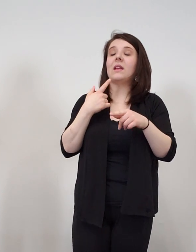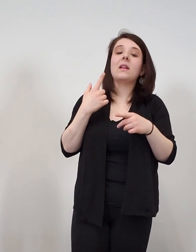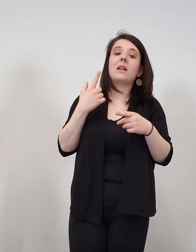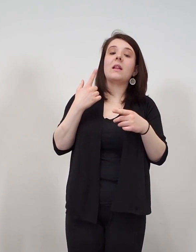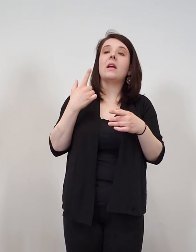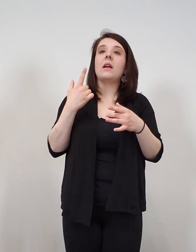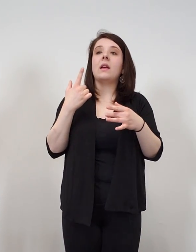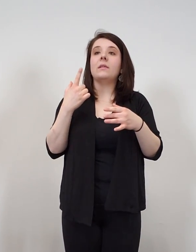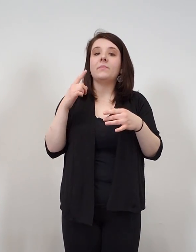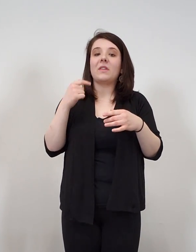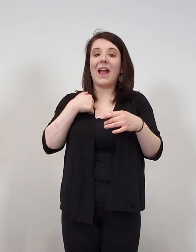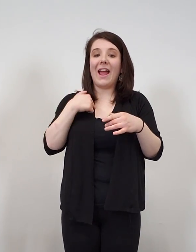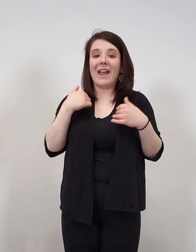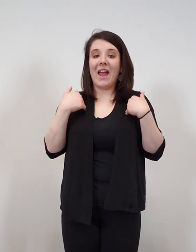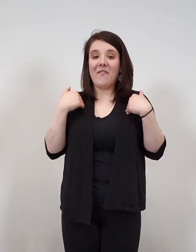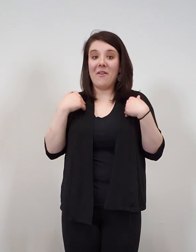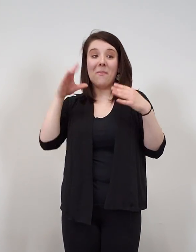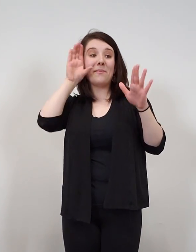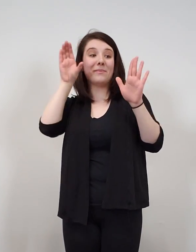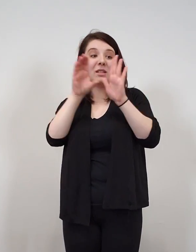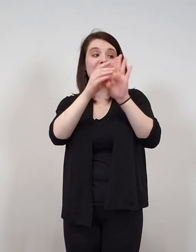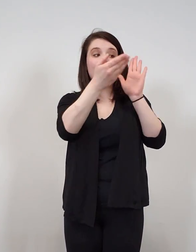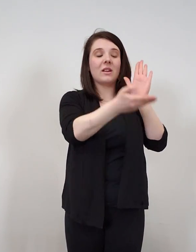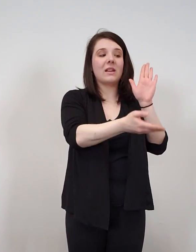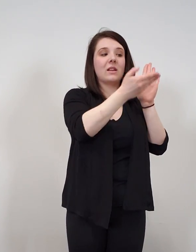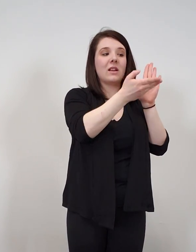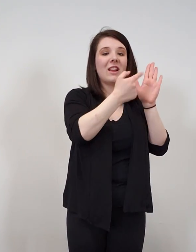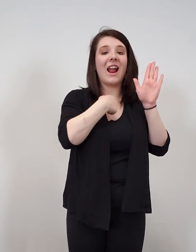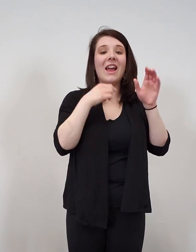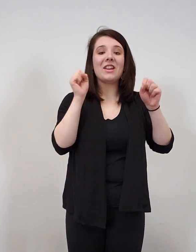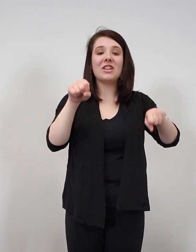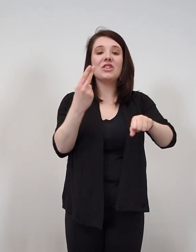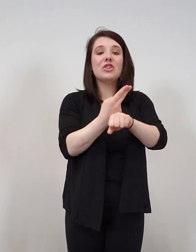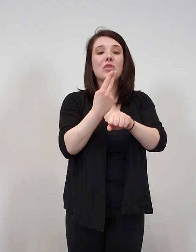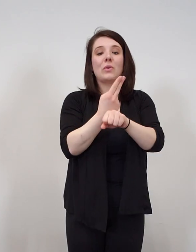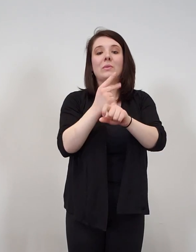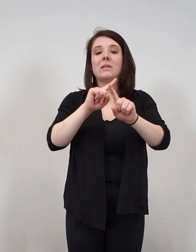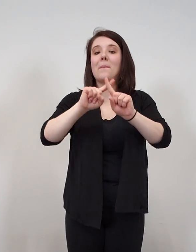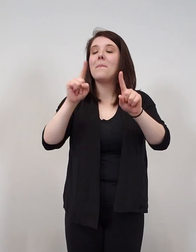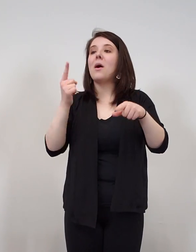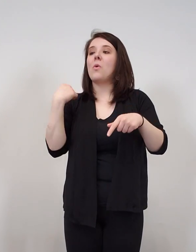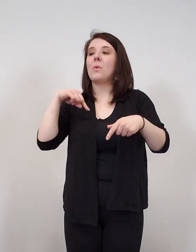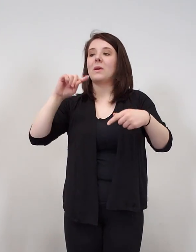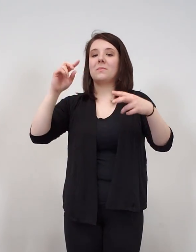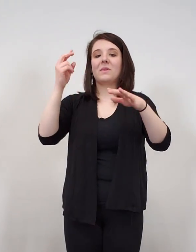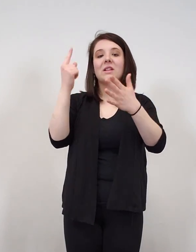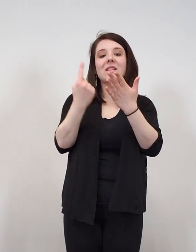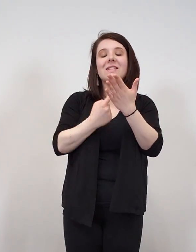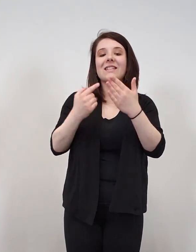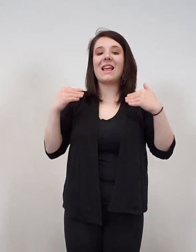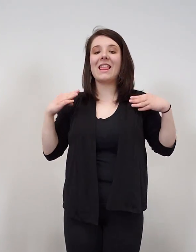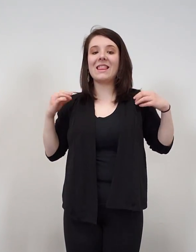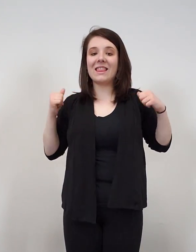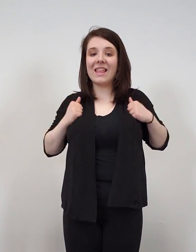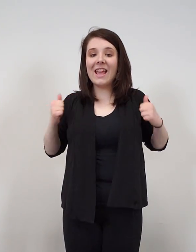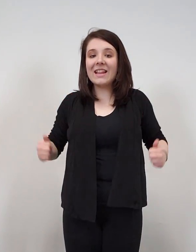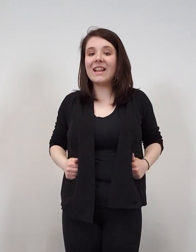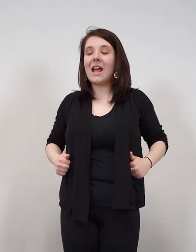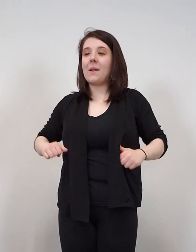here, I can use this picture. But you know what? We're going to get into the anatomy of all these parts and who these people are and what